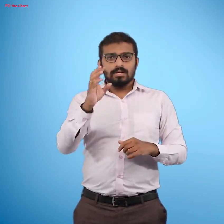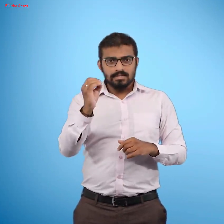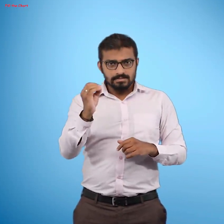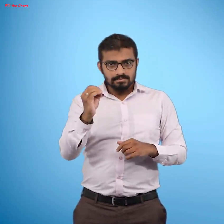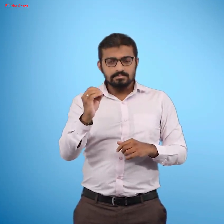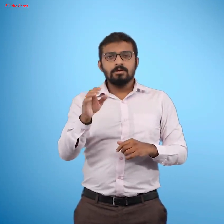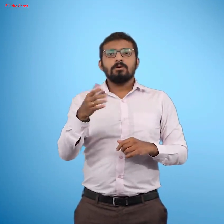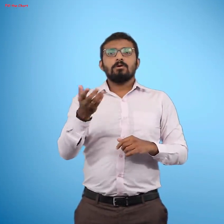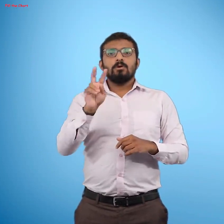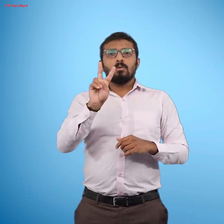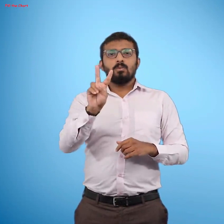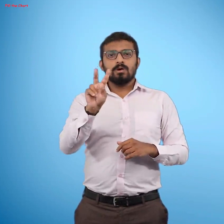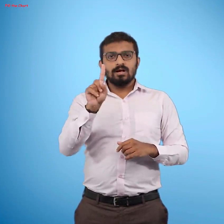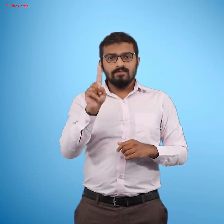20, 21,